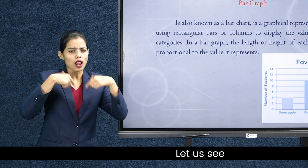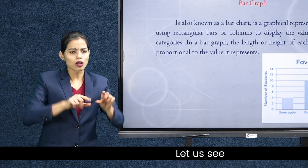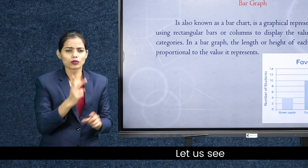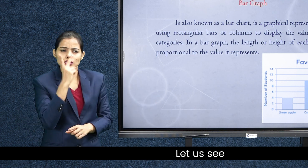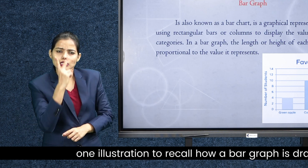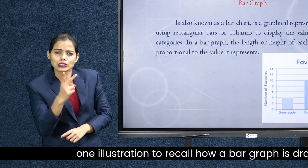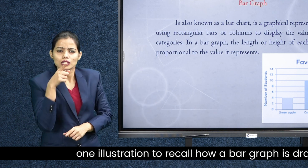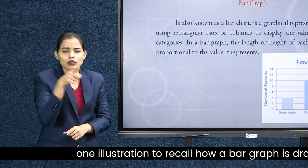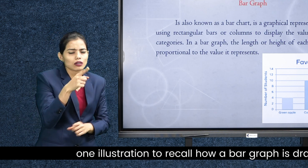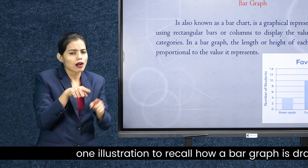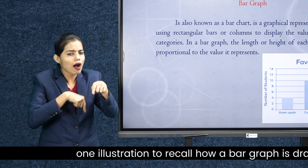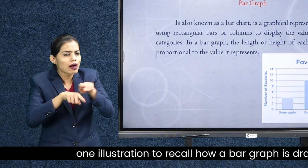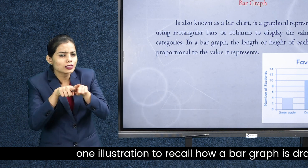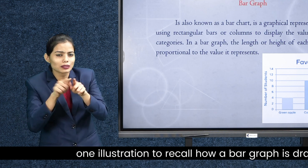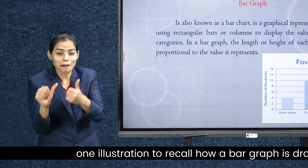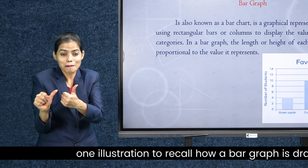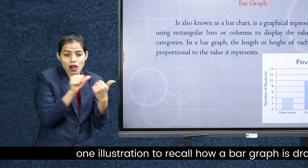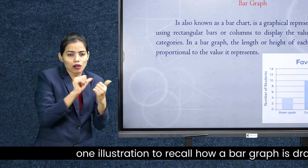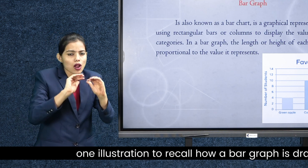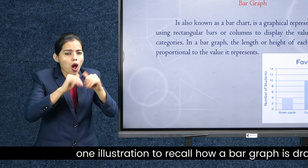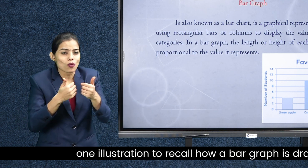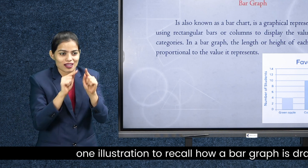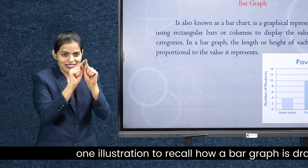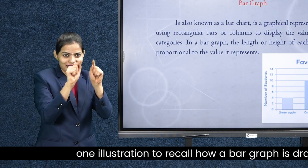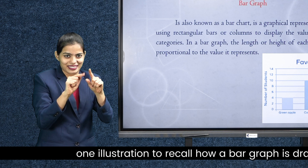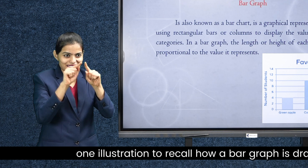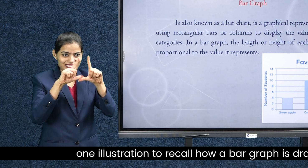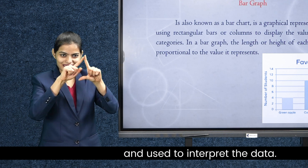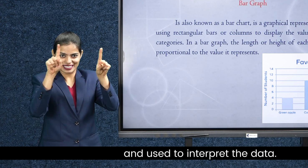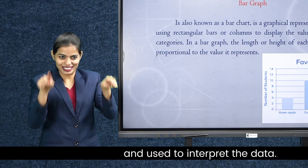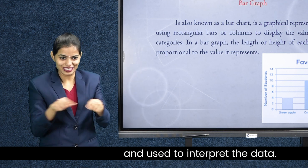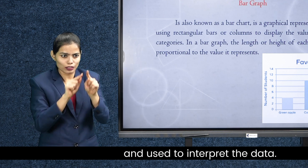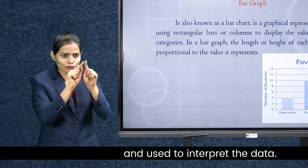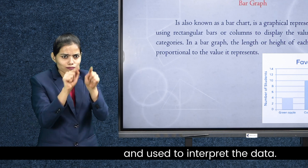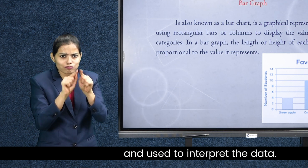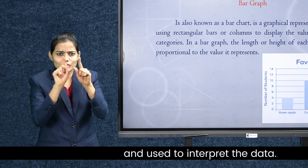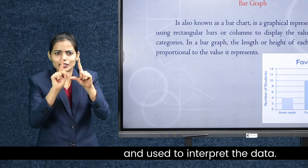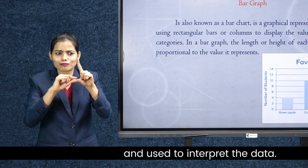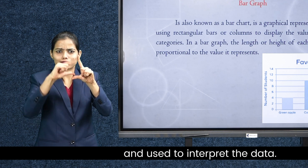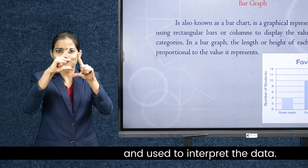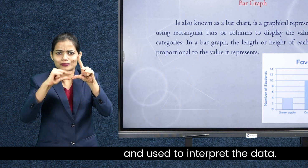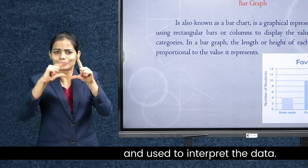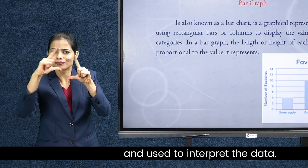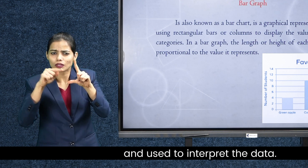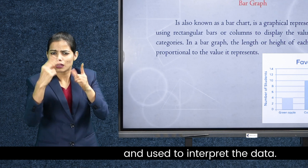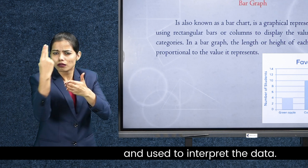Let us see one illustration to recall how a bar graph is drawn and used to interpret the data.